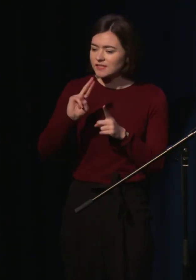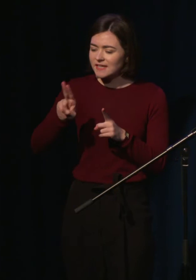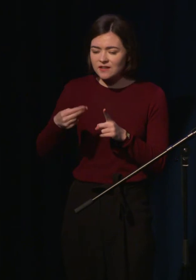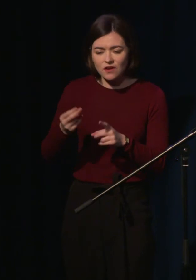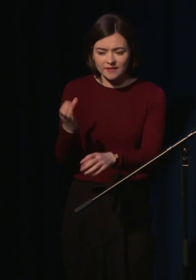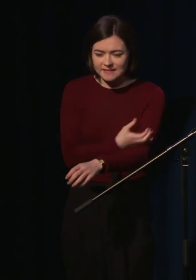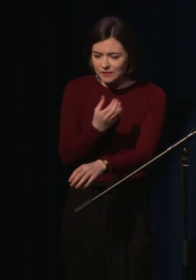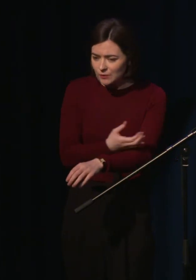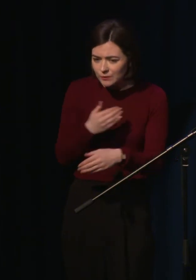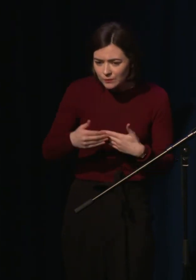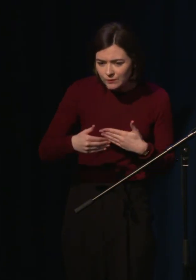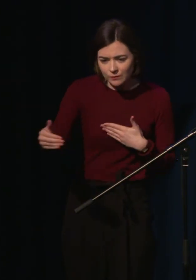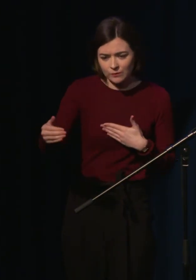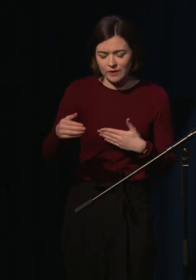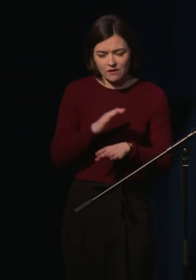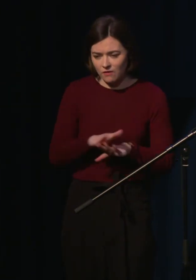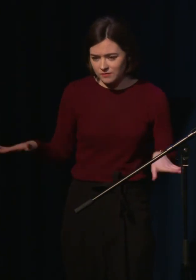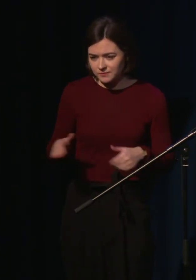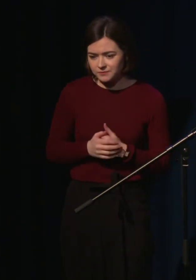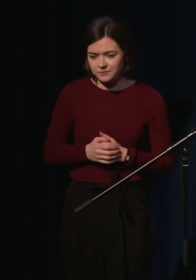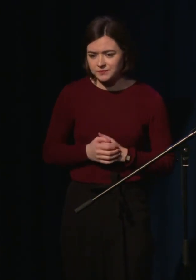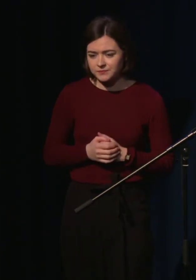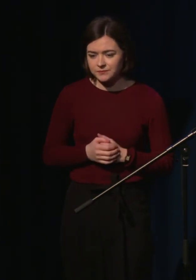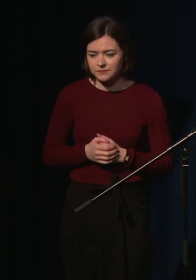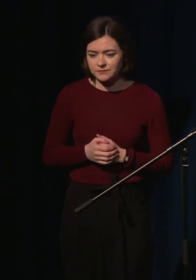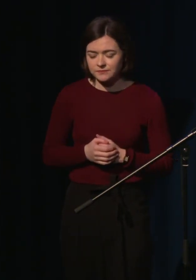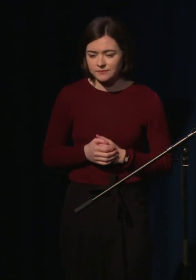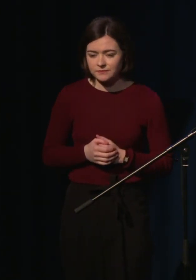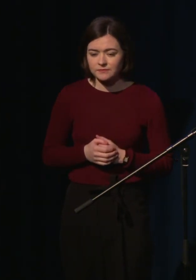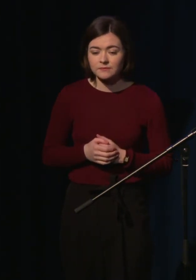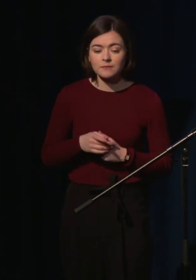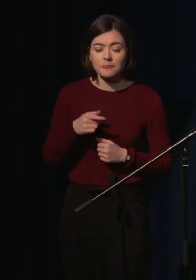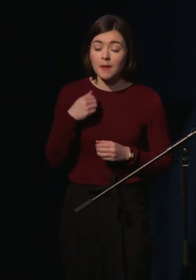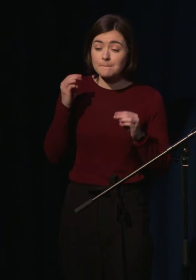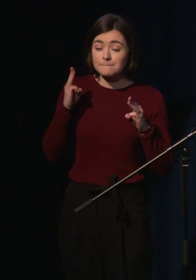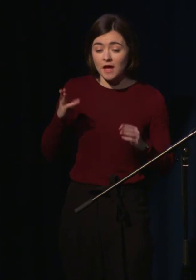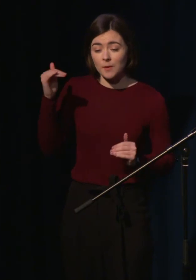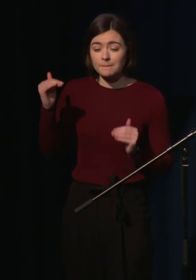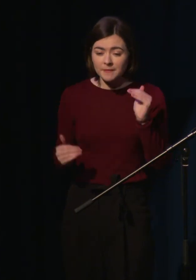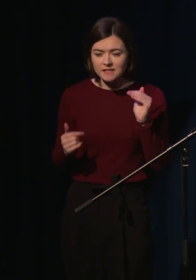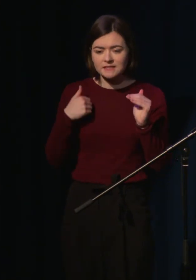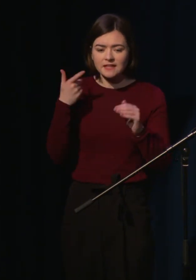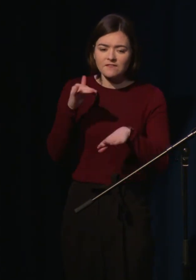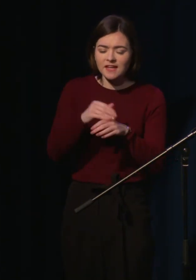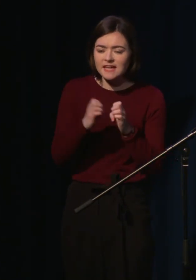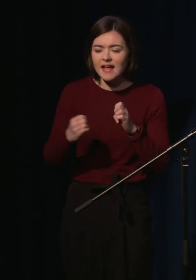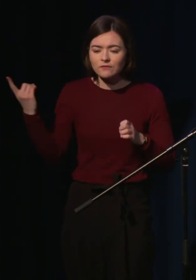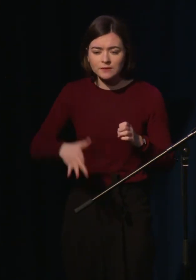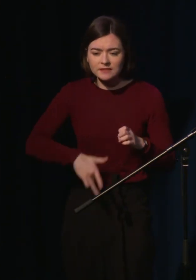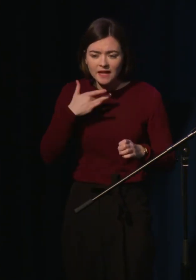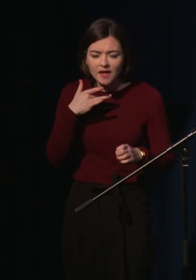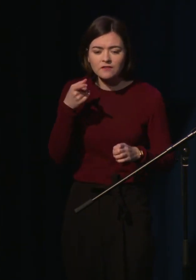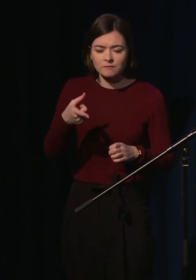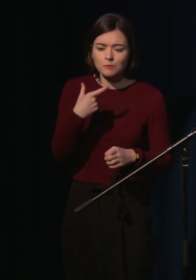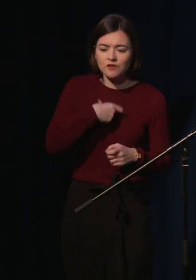to continue under any circumstances anymore. Power imbalances impact everybody's life,